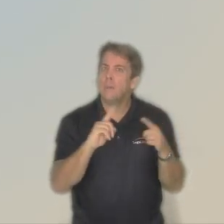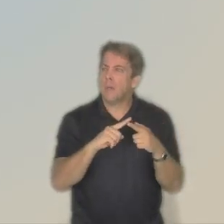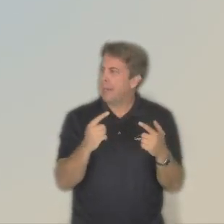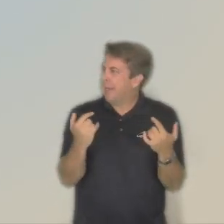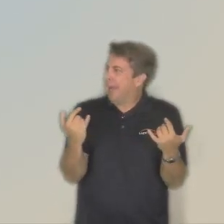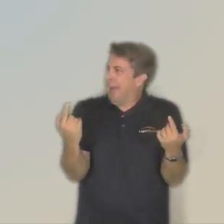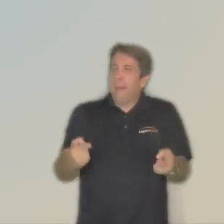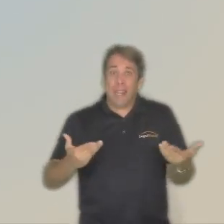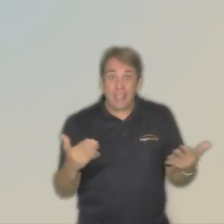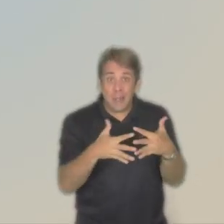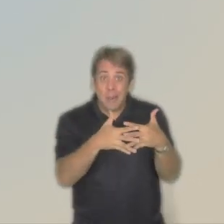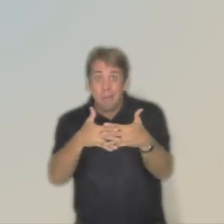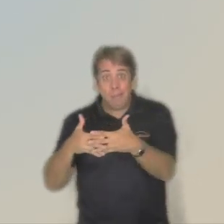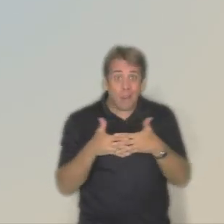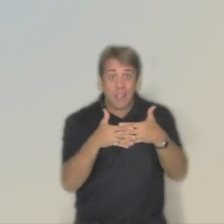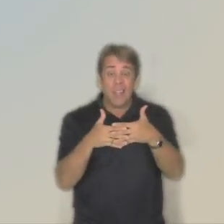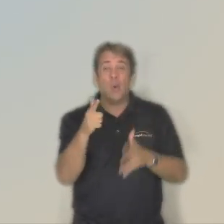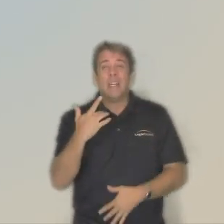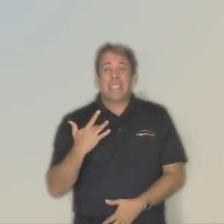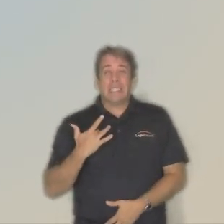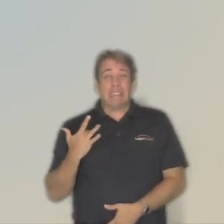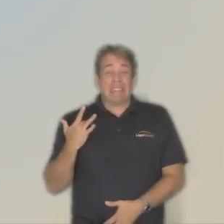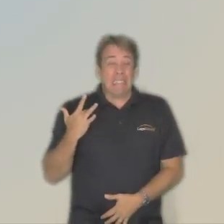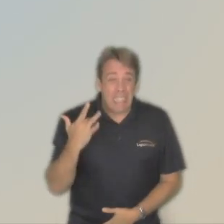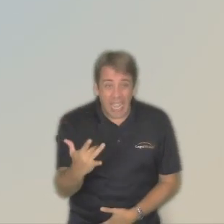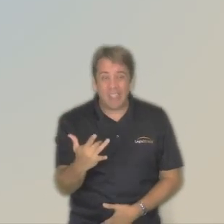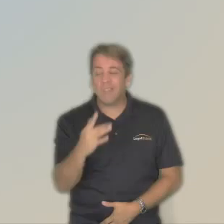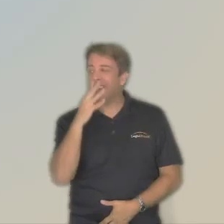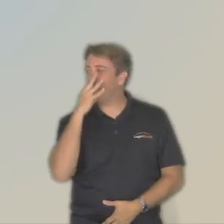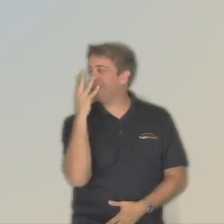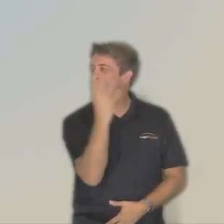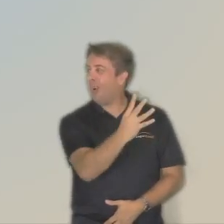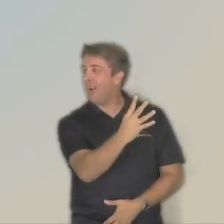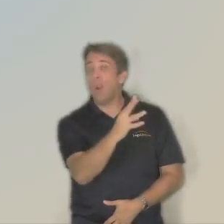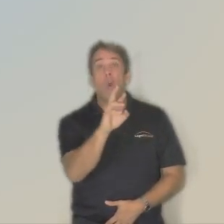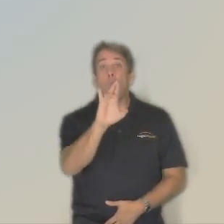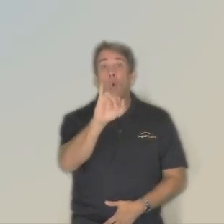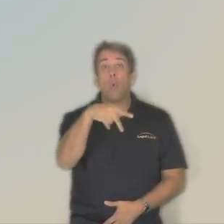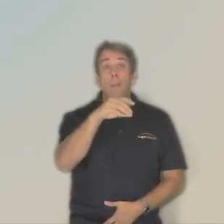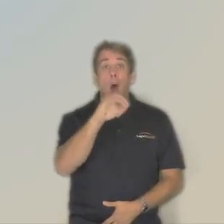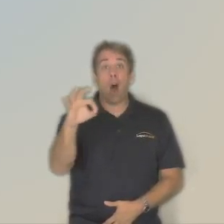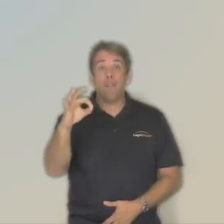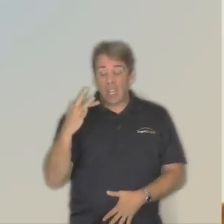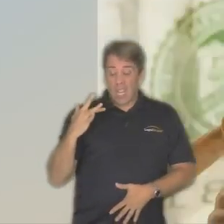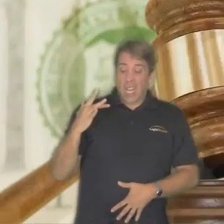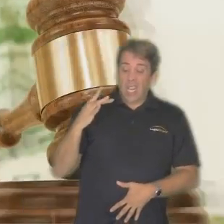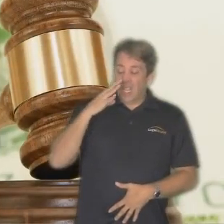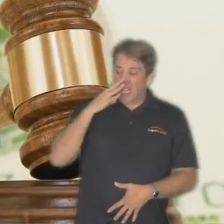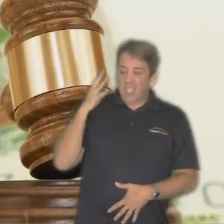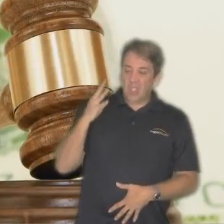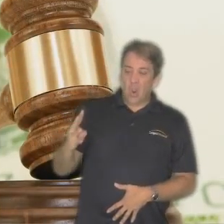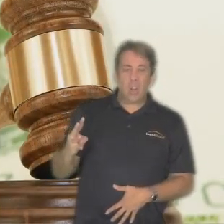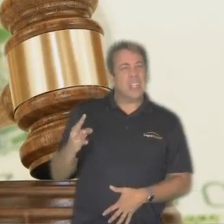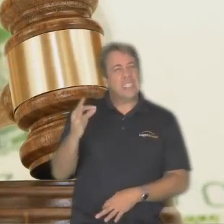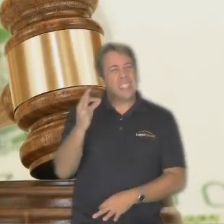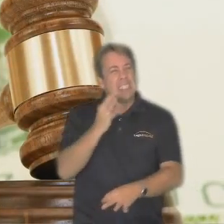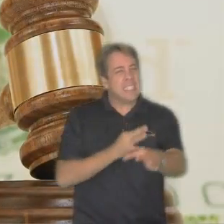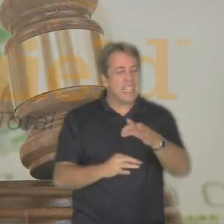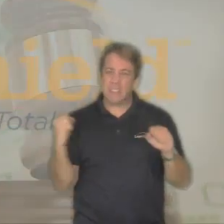wrong, but in America today, it's often cheaper and easier to get ripped off and taken advantage of than to enforce our